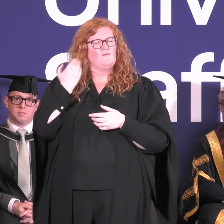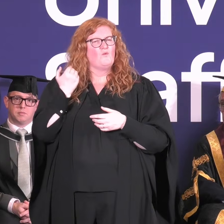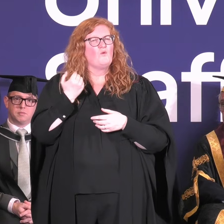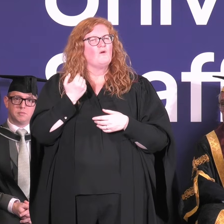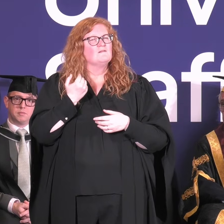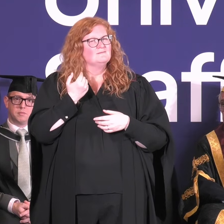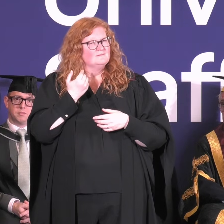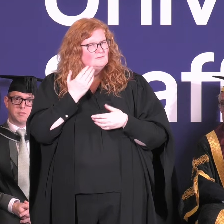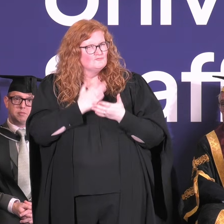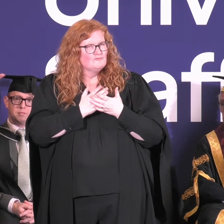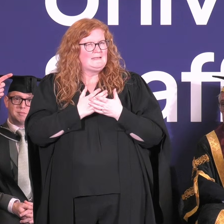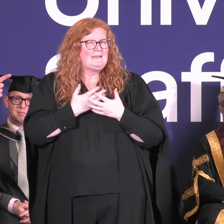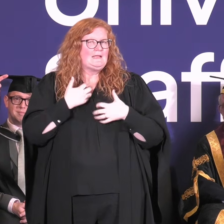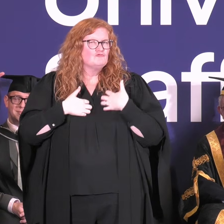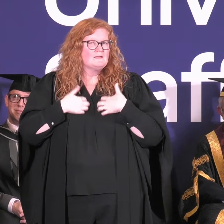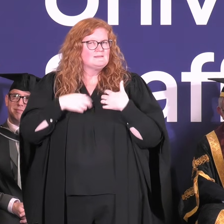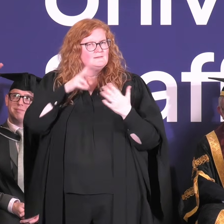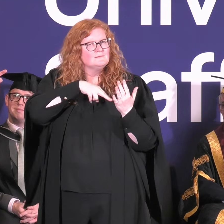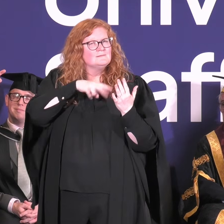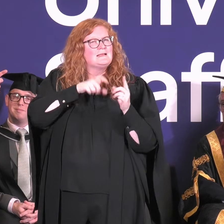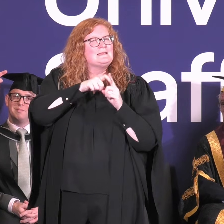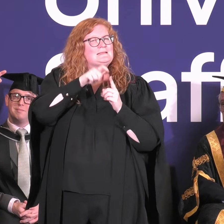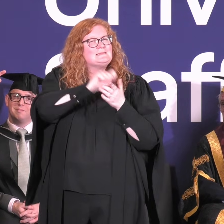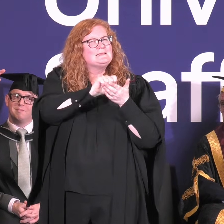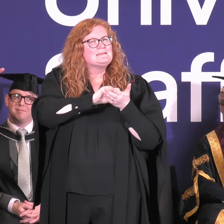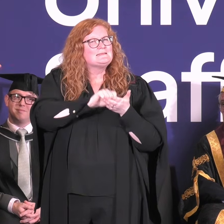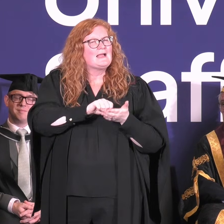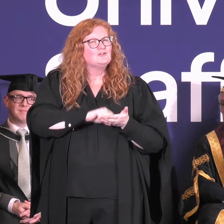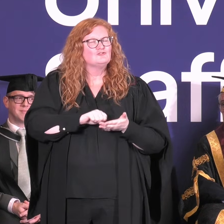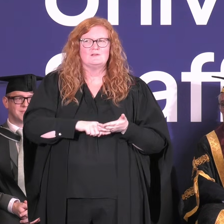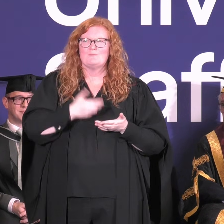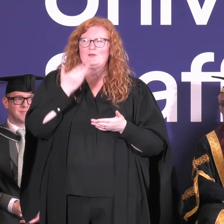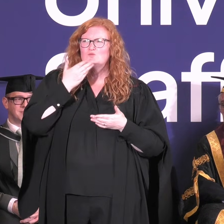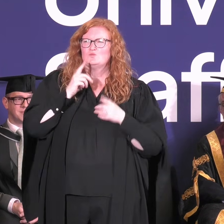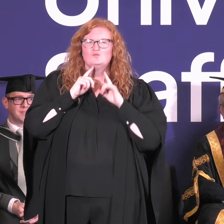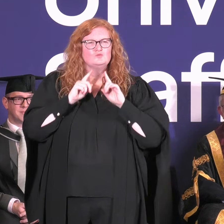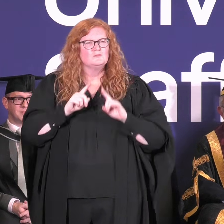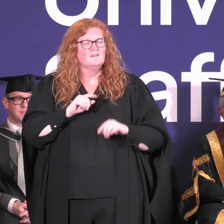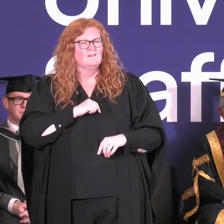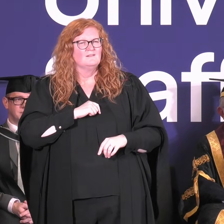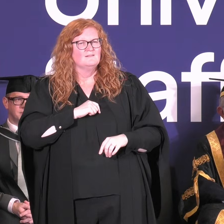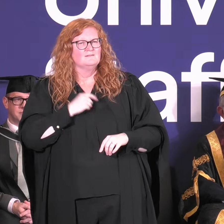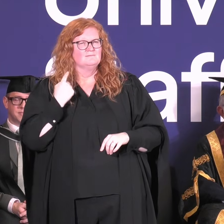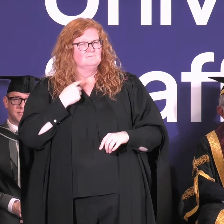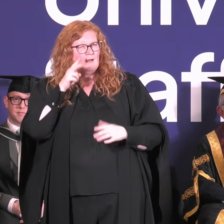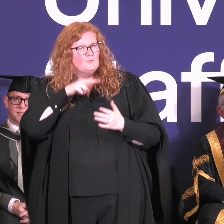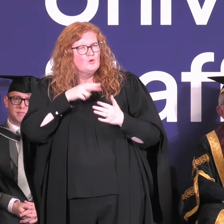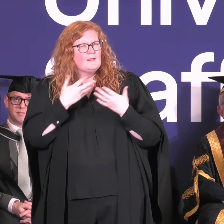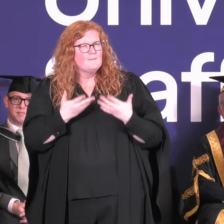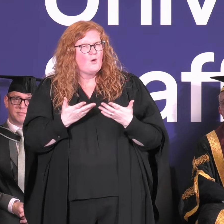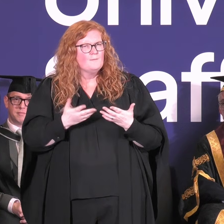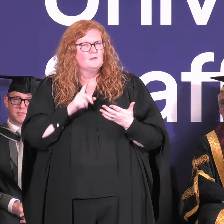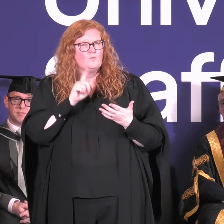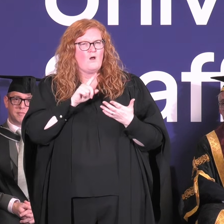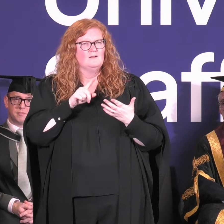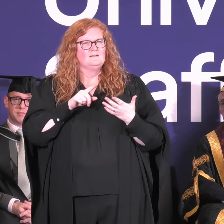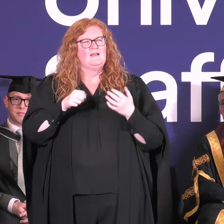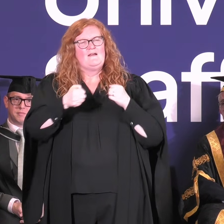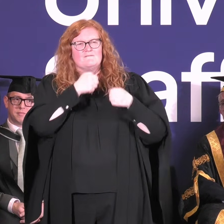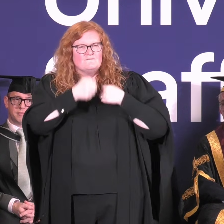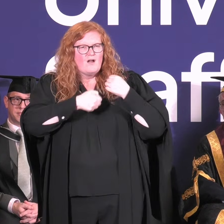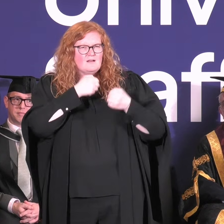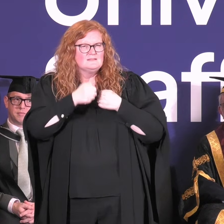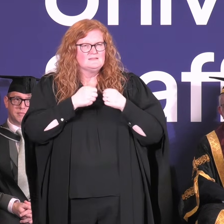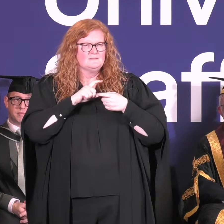listening to that dissertation, by the way, about school shooters. One of the things I'm looking at the moment in the NCA is violence-fixated